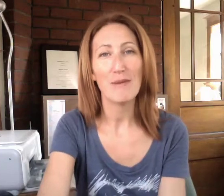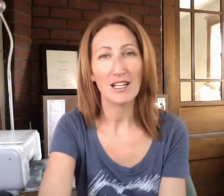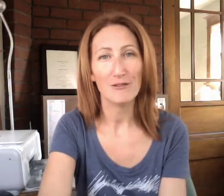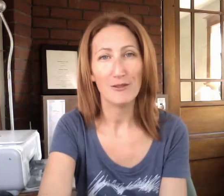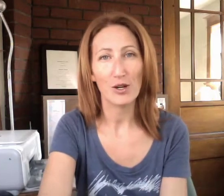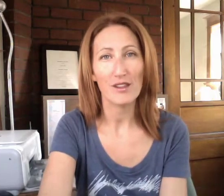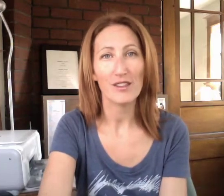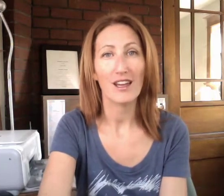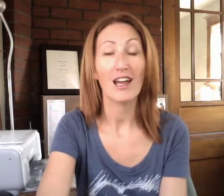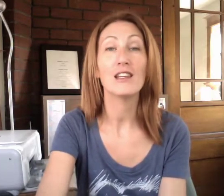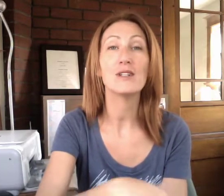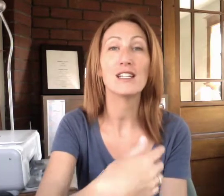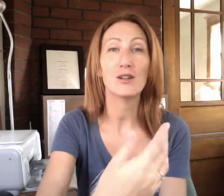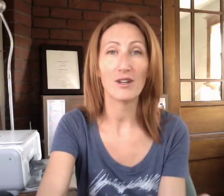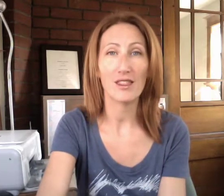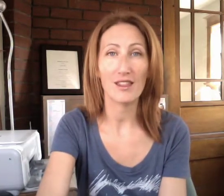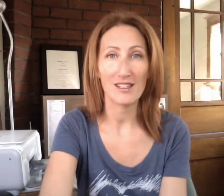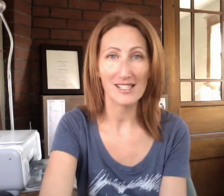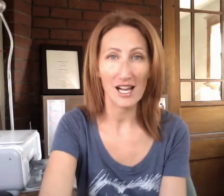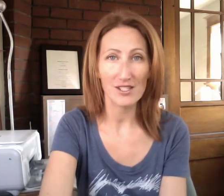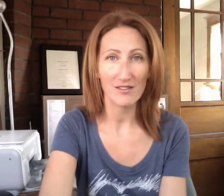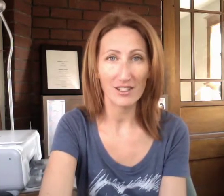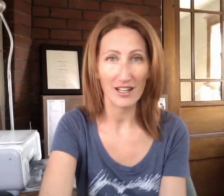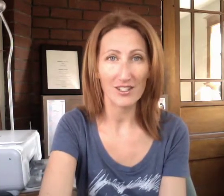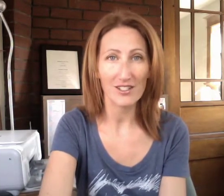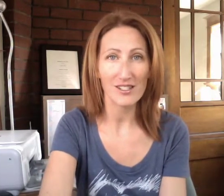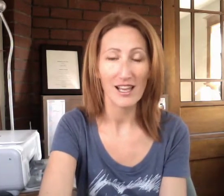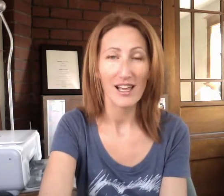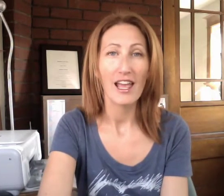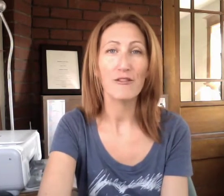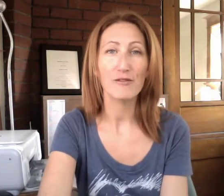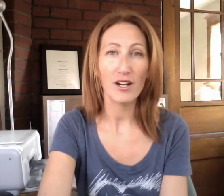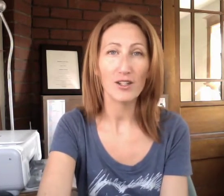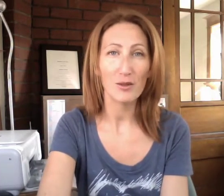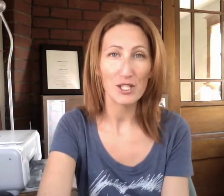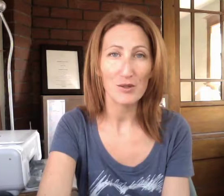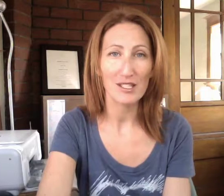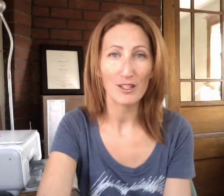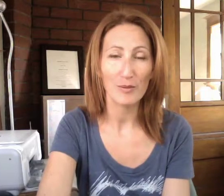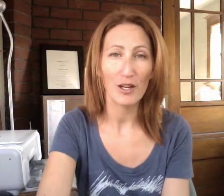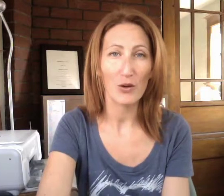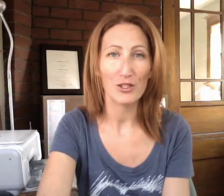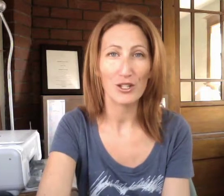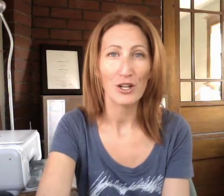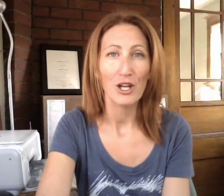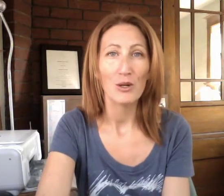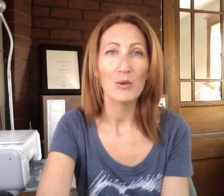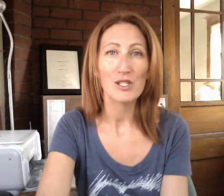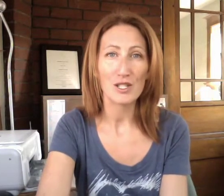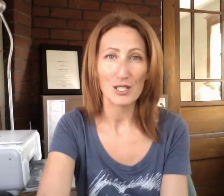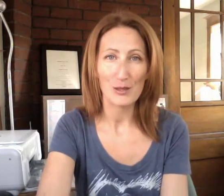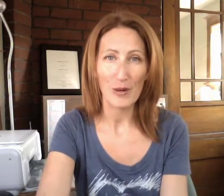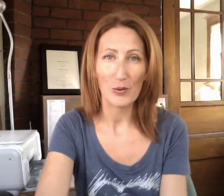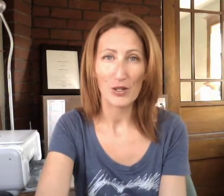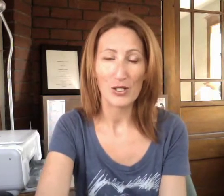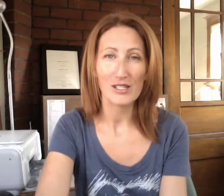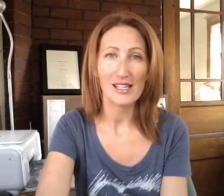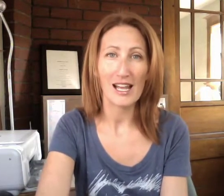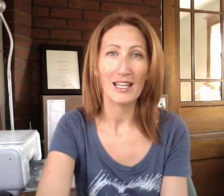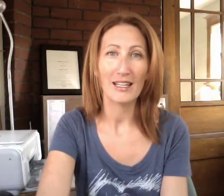and forth, and then we did it with the sounds of the letters. And finally, when she was a little bit older, we would start to spell words, and it